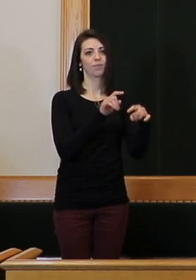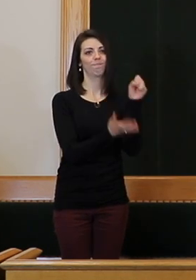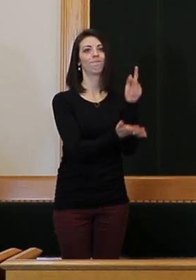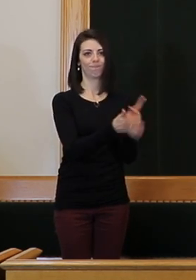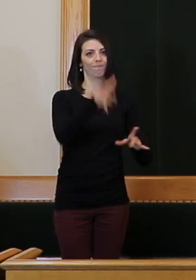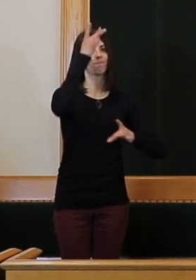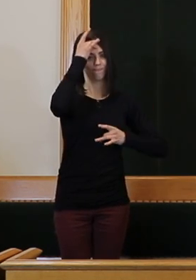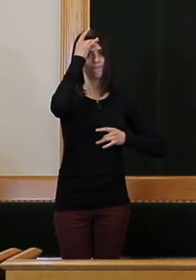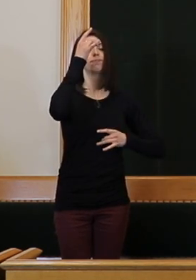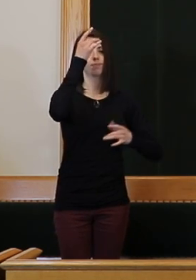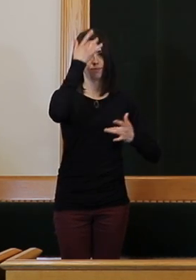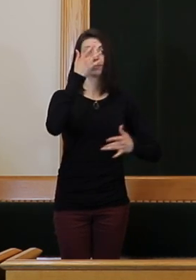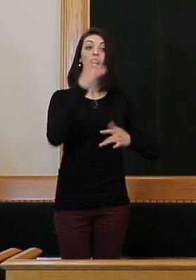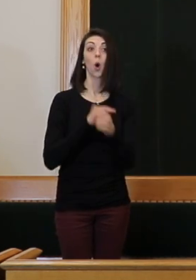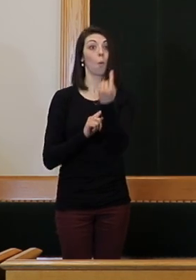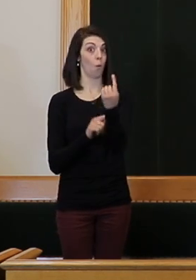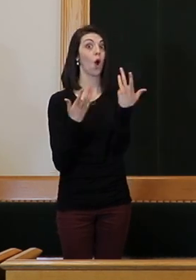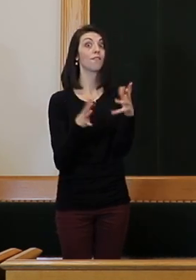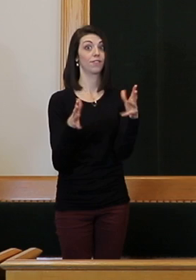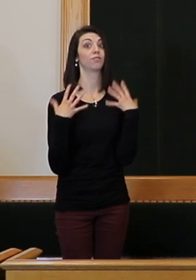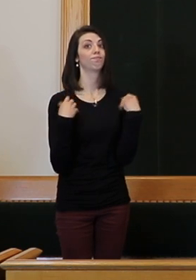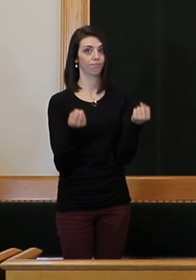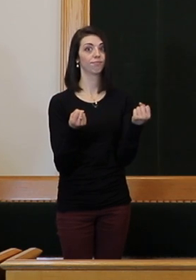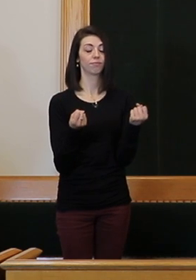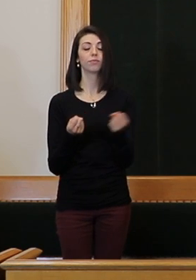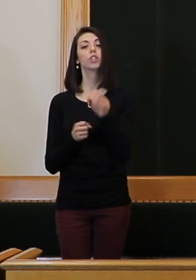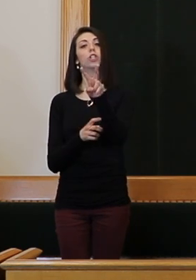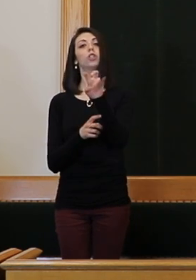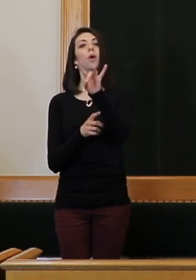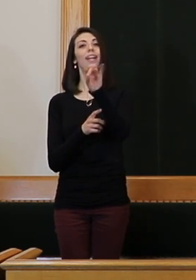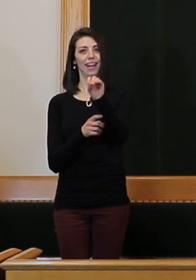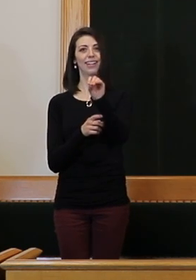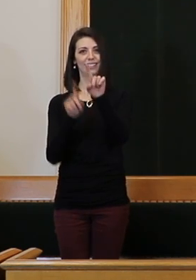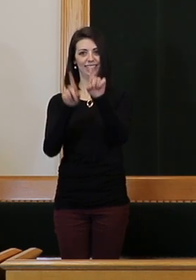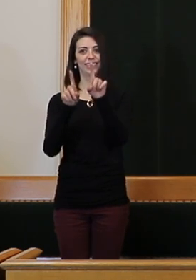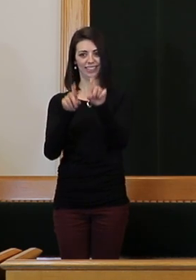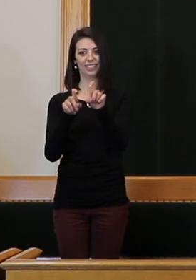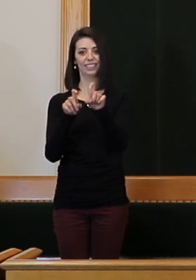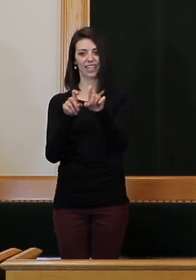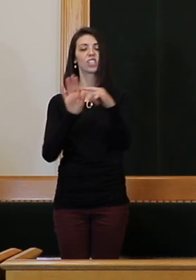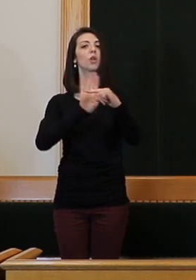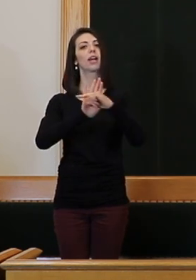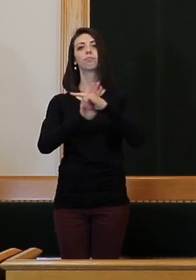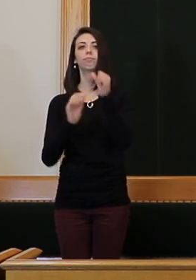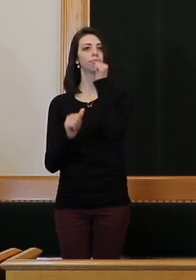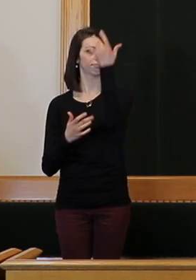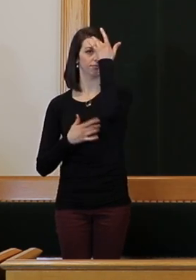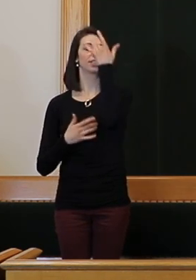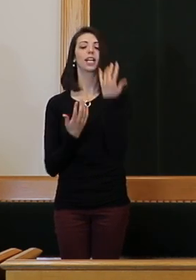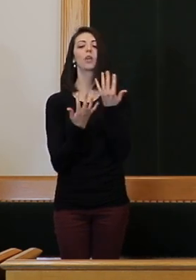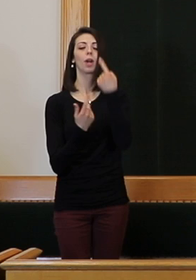to report has successfully recovered. 280 tests have come back negative, and we are waiting the results of 74